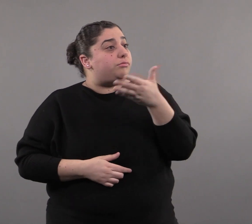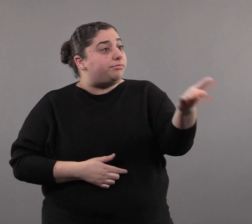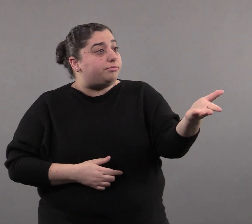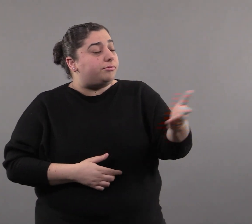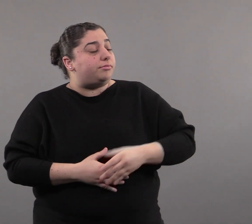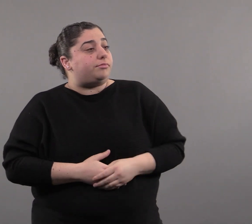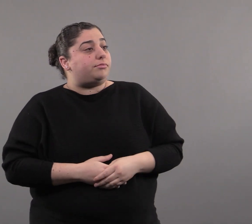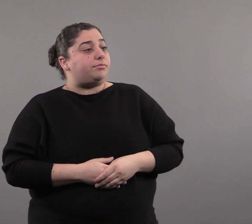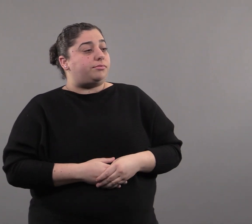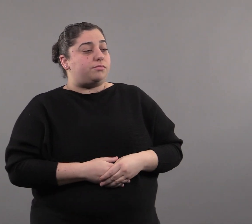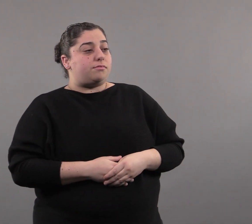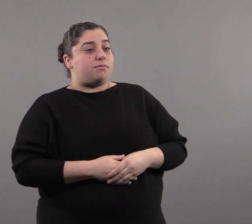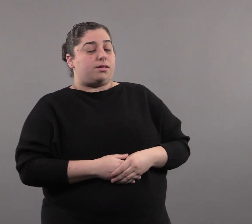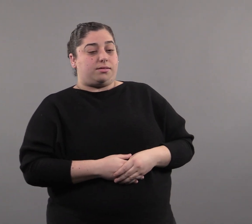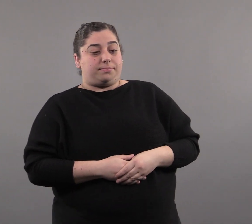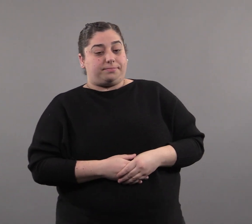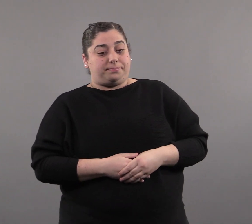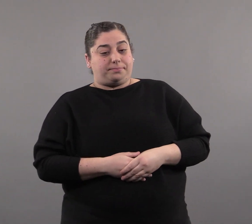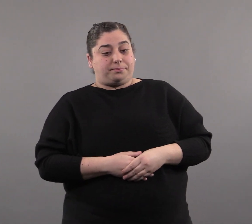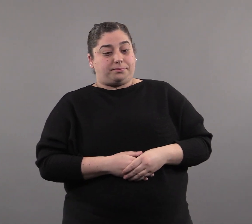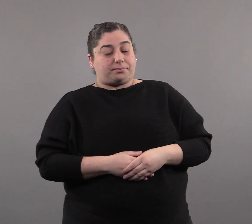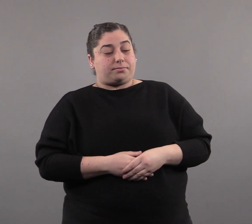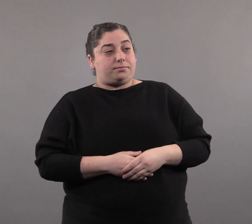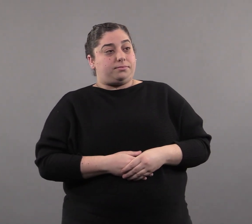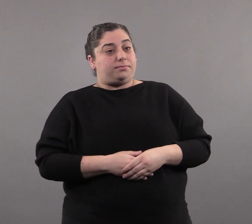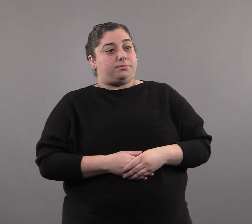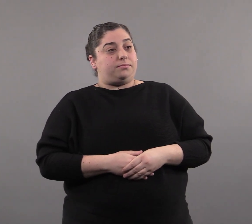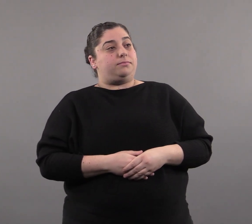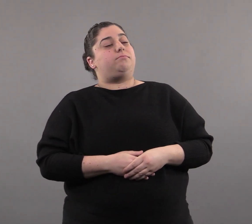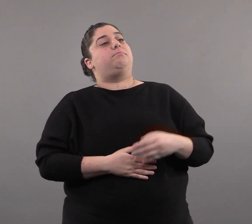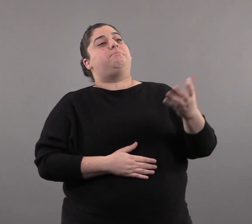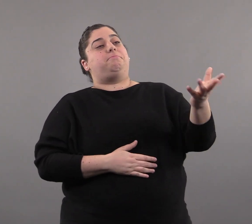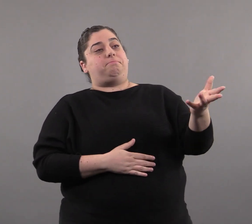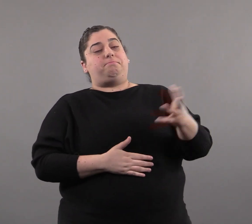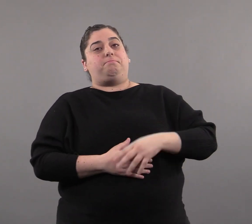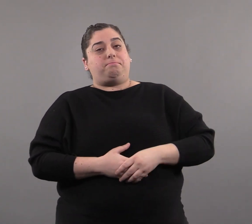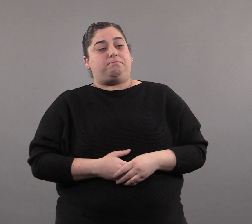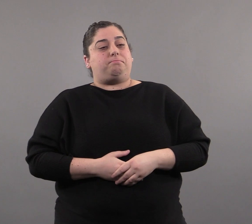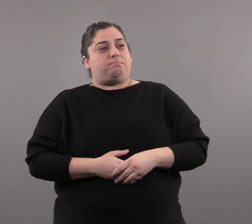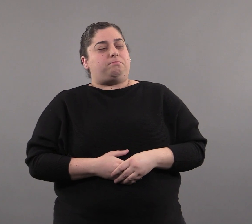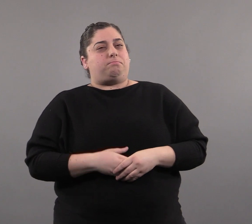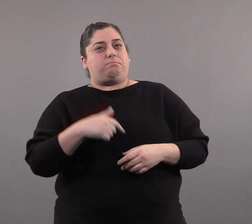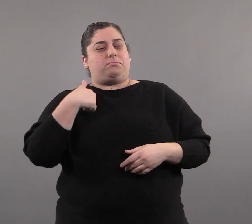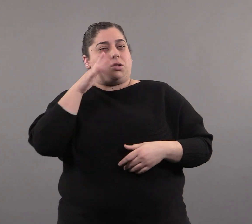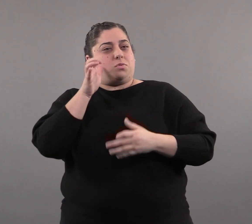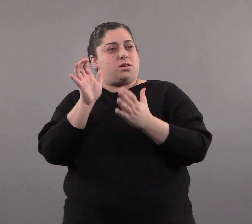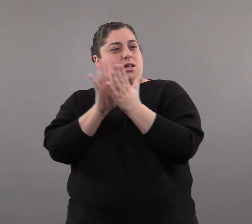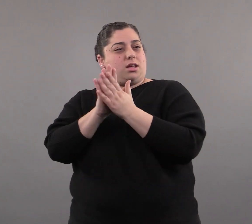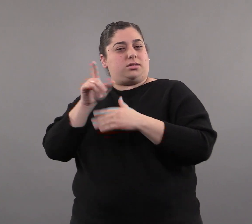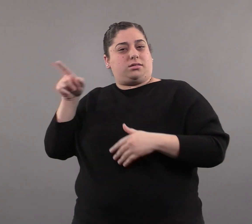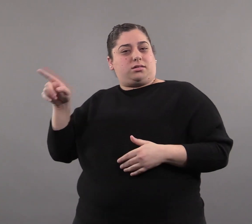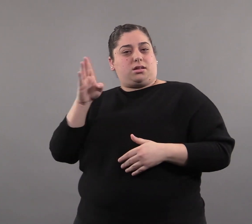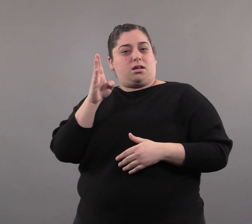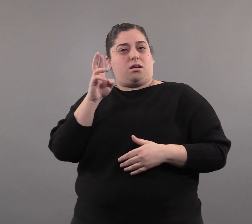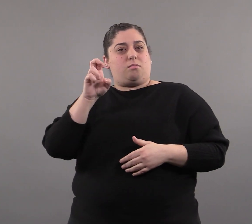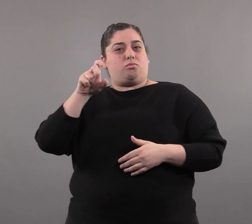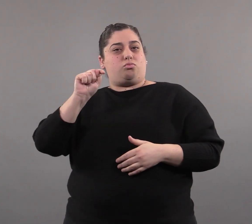Yeah, I will have Brett Austin come up and answer that question, but I